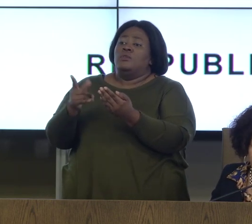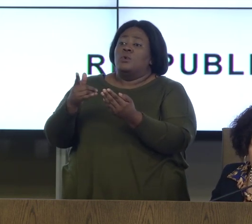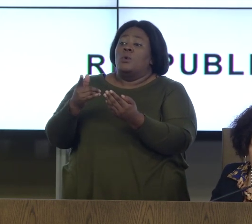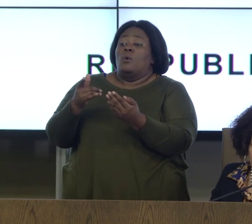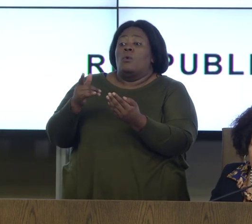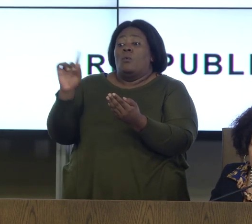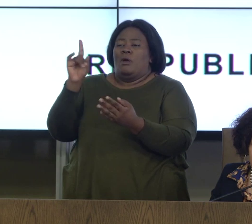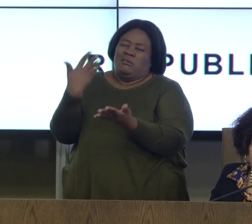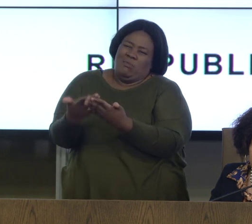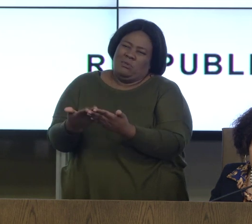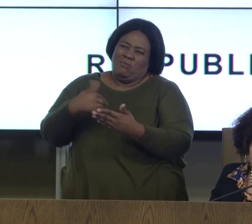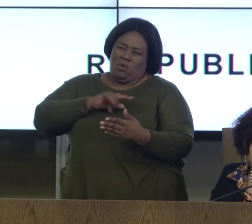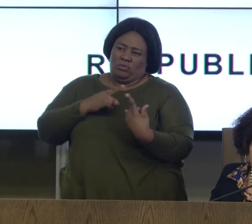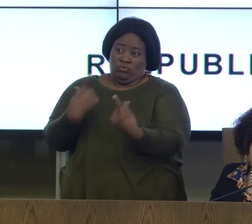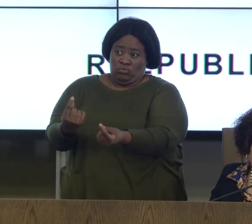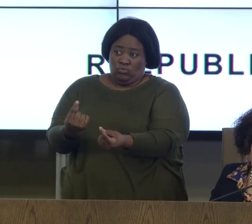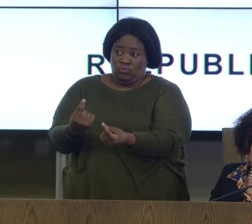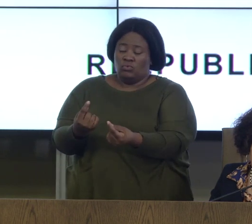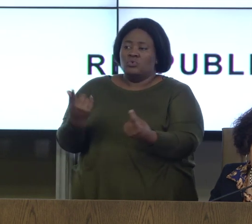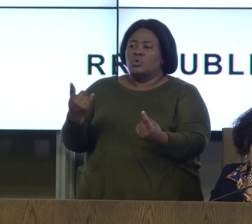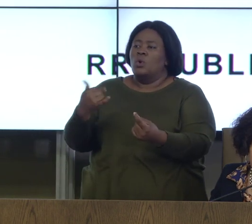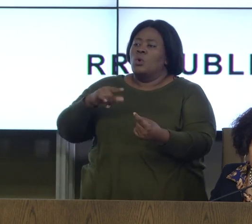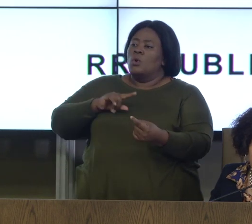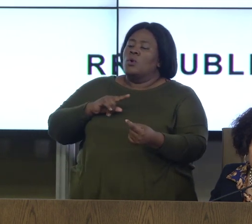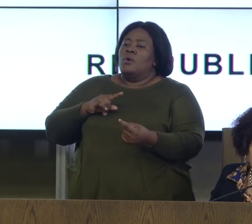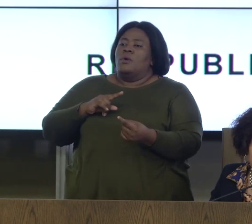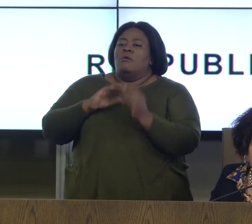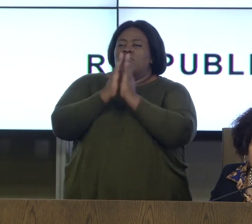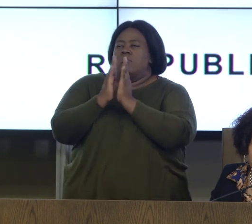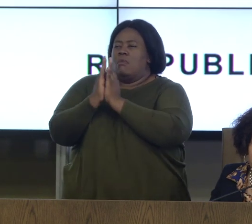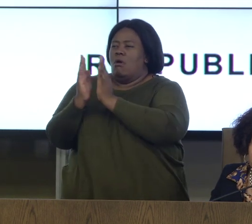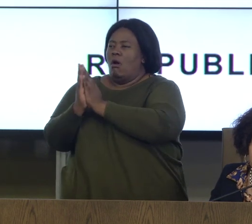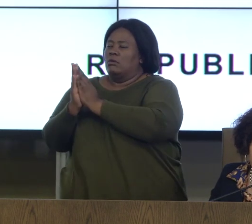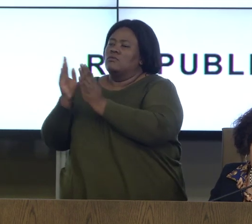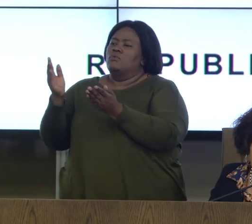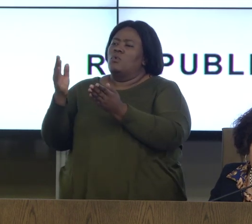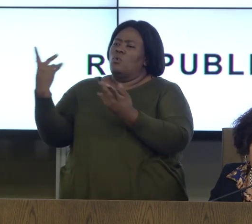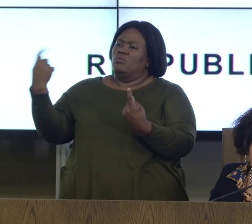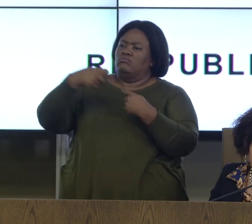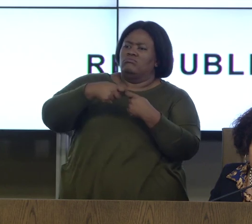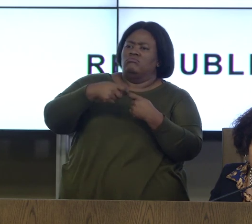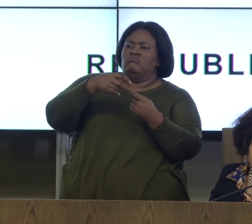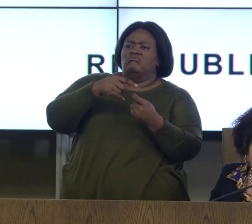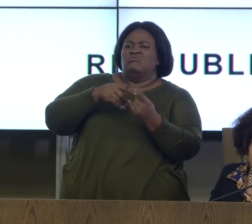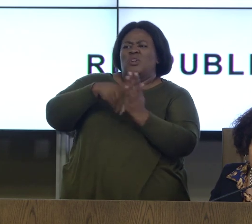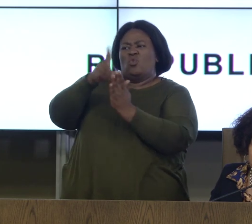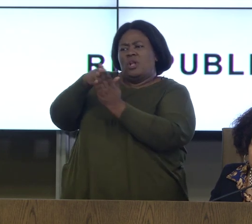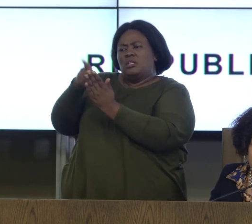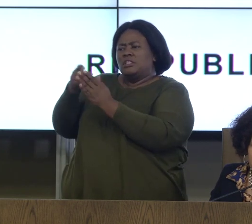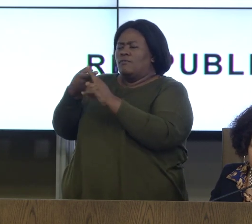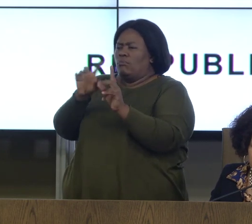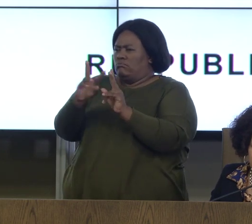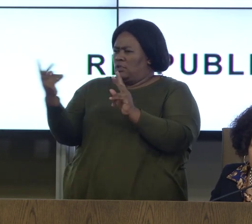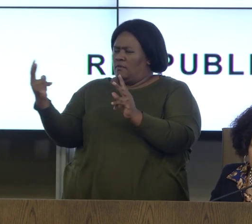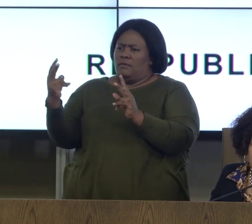so. The donations that we have asked for and received from the various entities